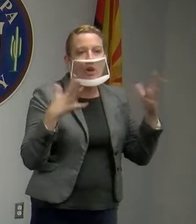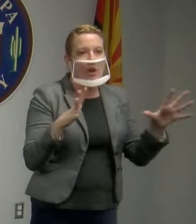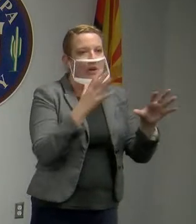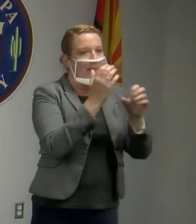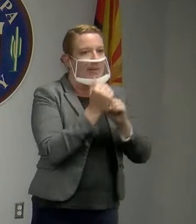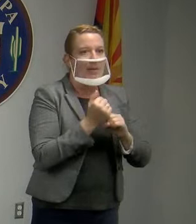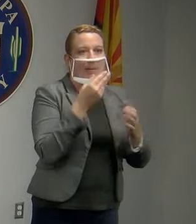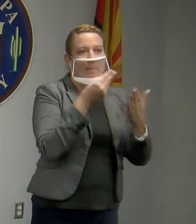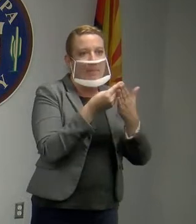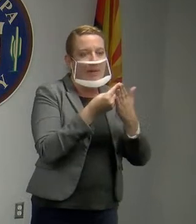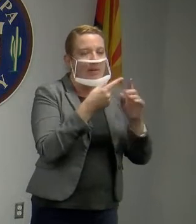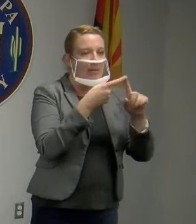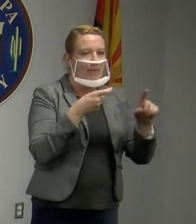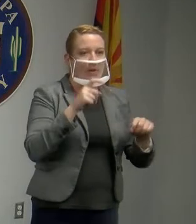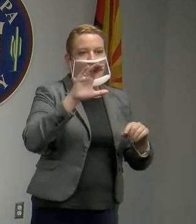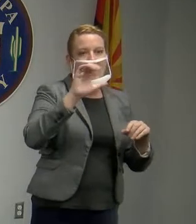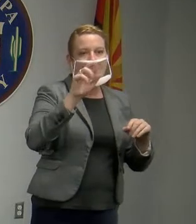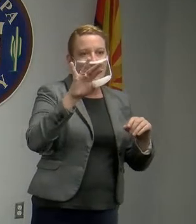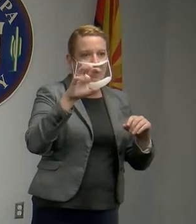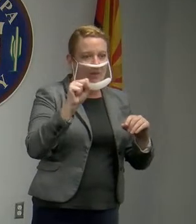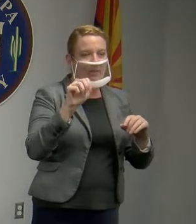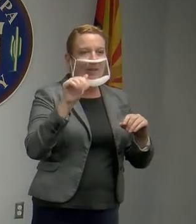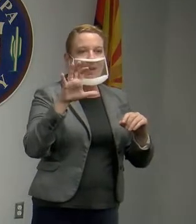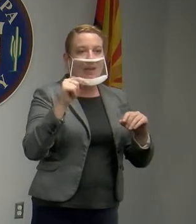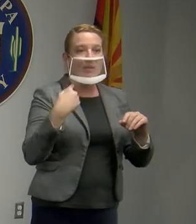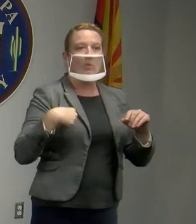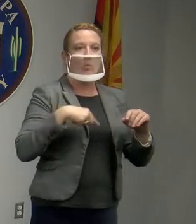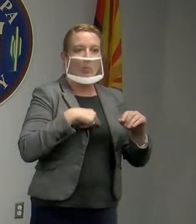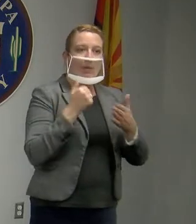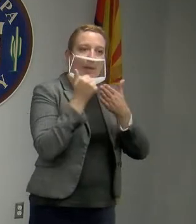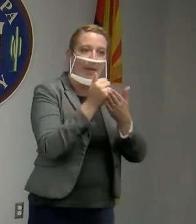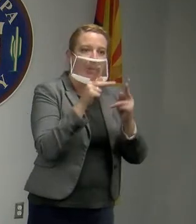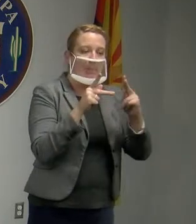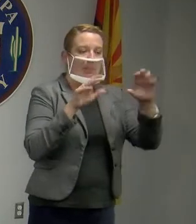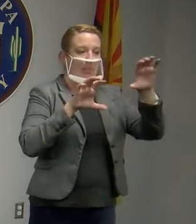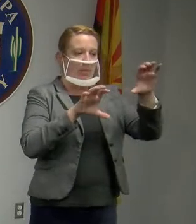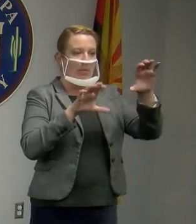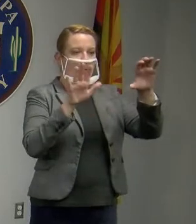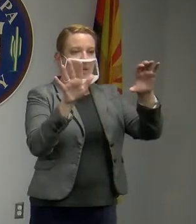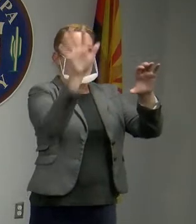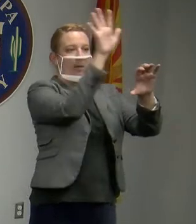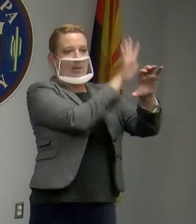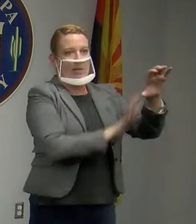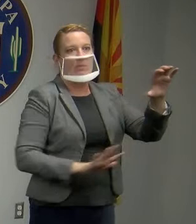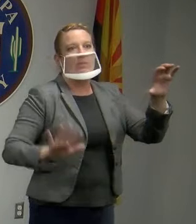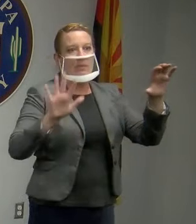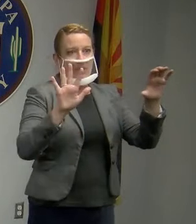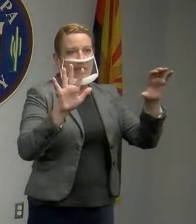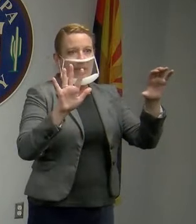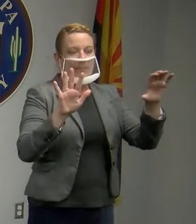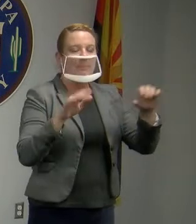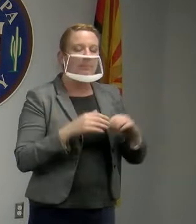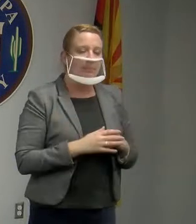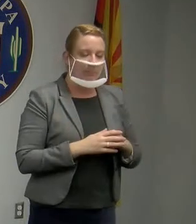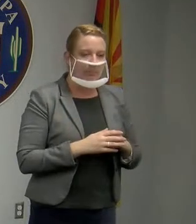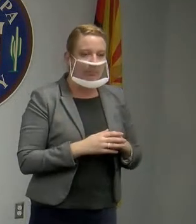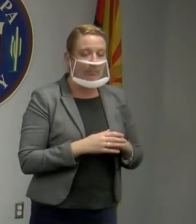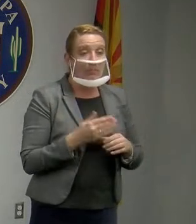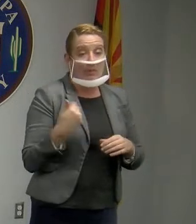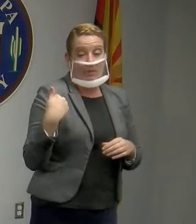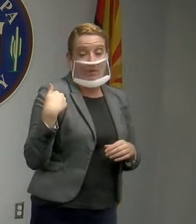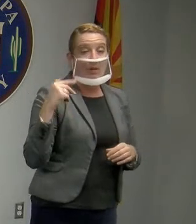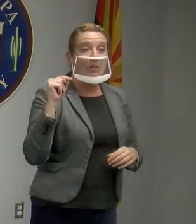Act funding, and they also have business support programs as well. So the applications, they started being accepted